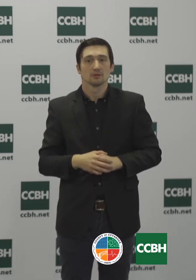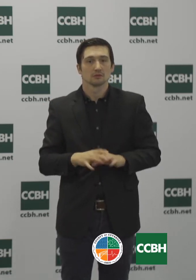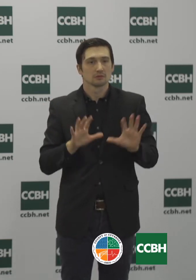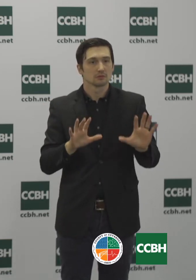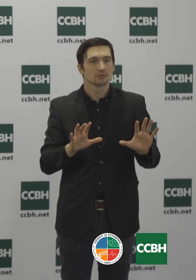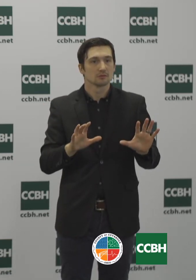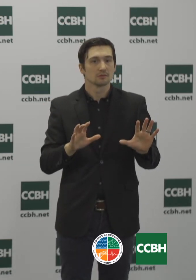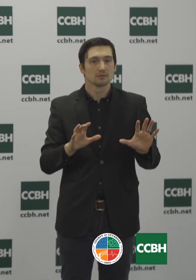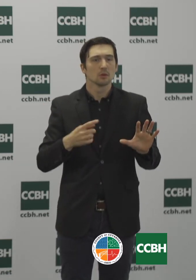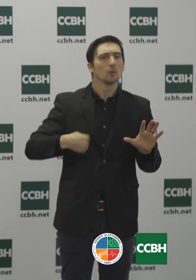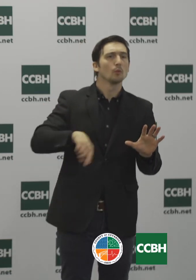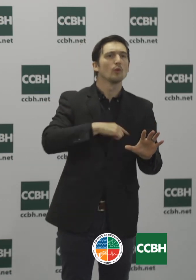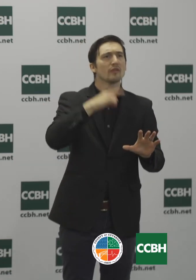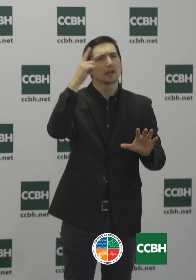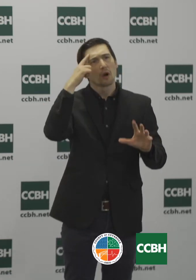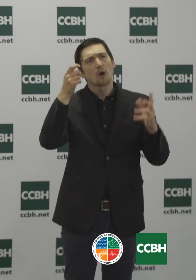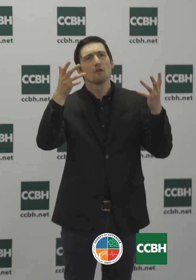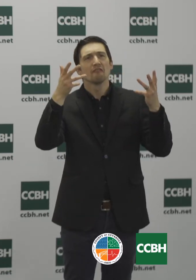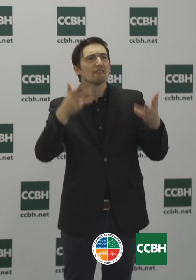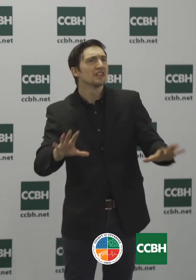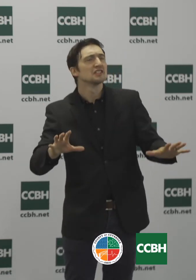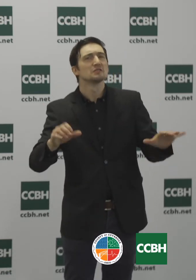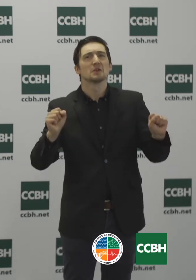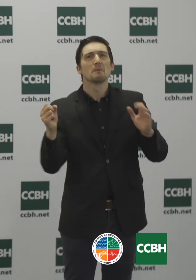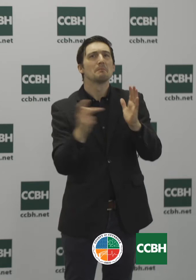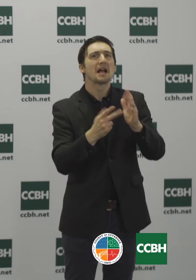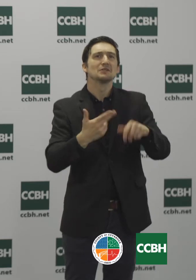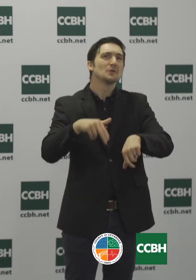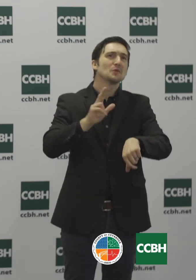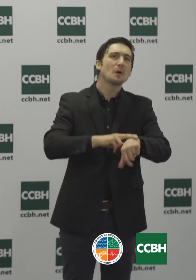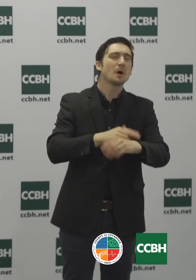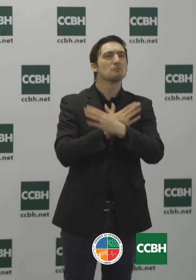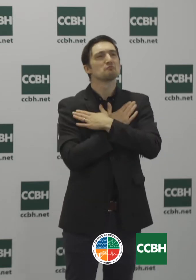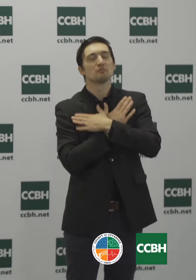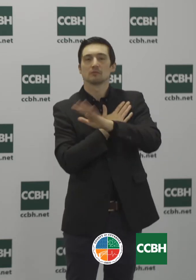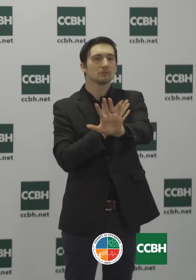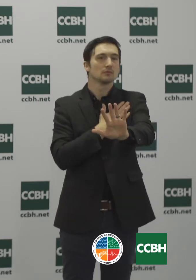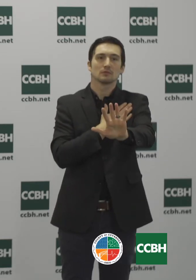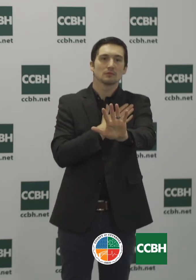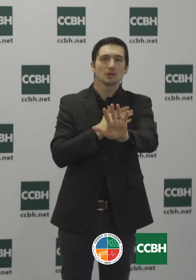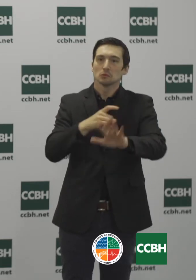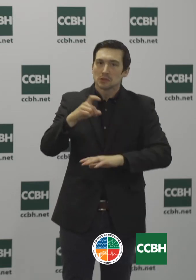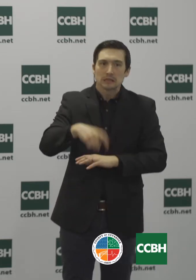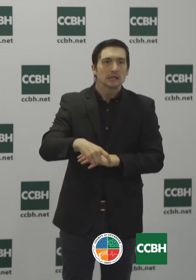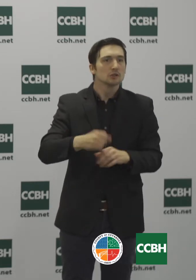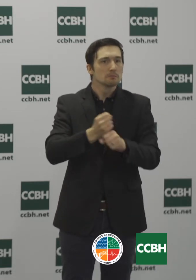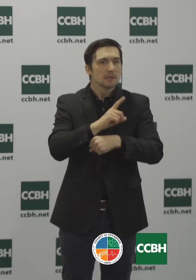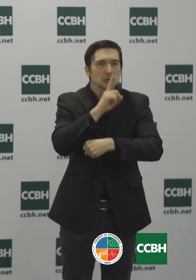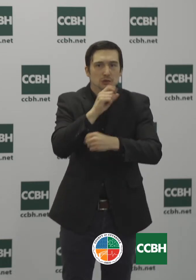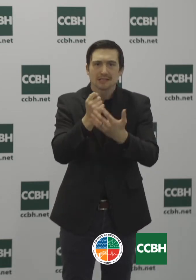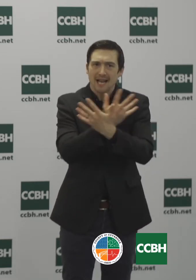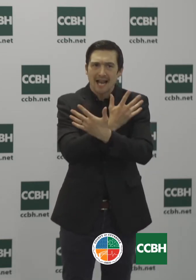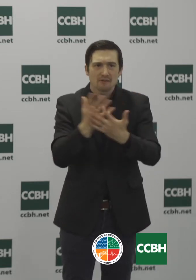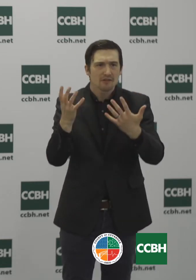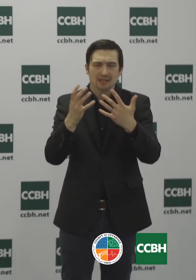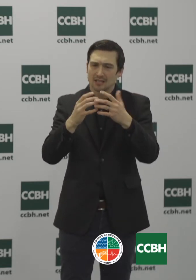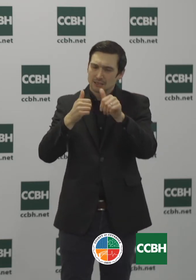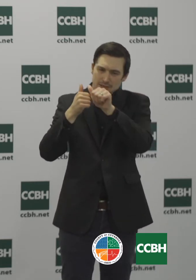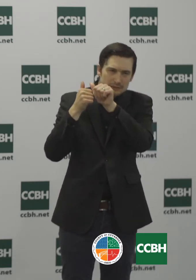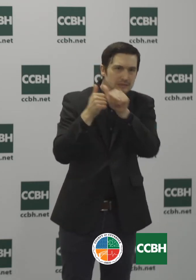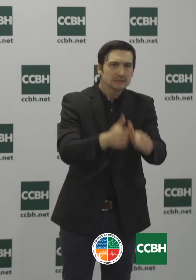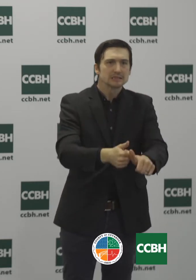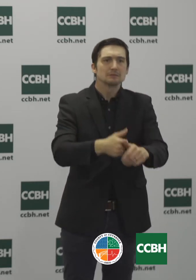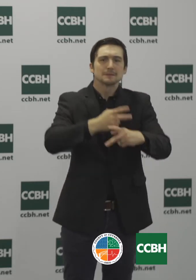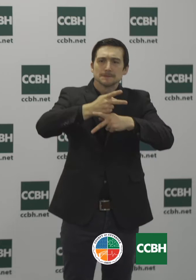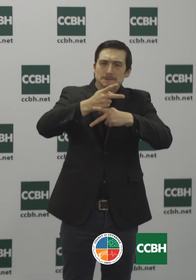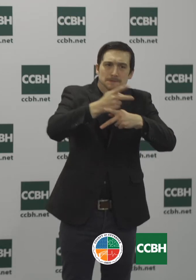time to relax. Now is not the time to relax. We need to double down on these preventive measures as we reopen in the